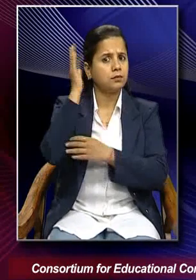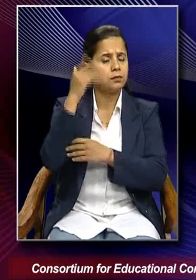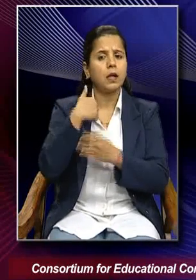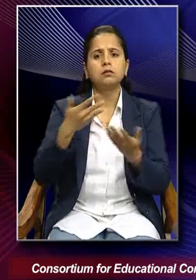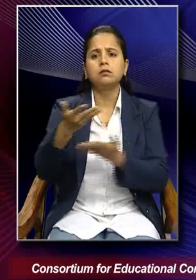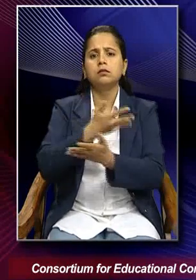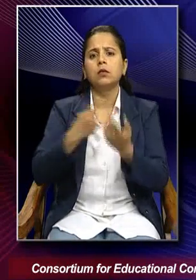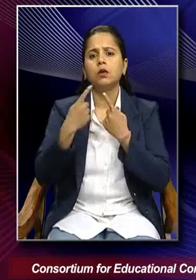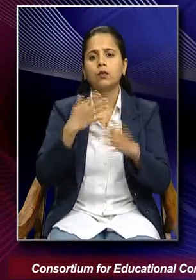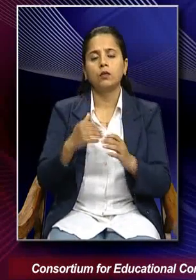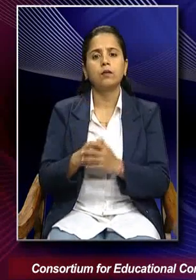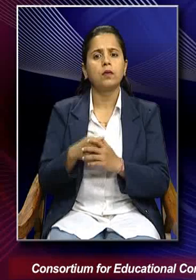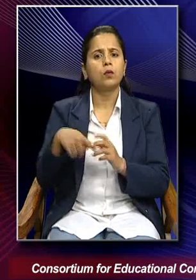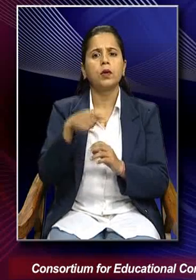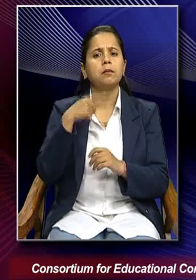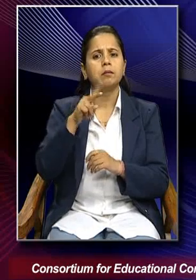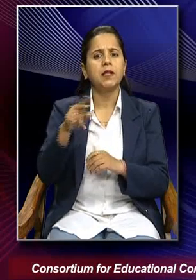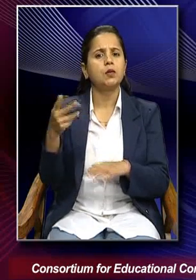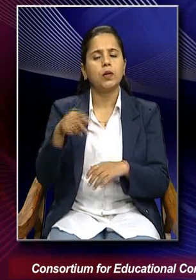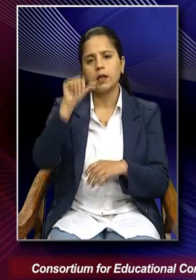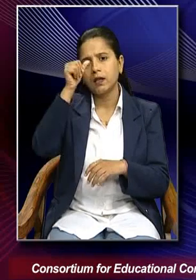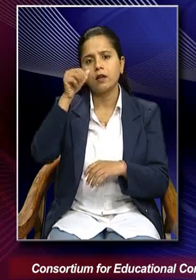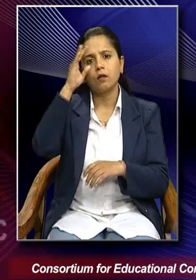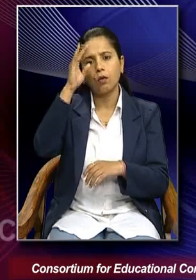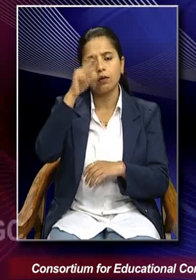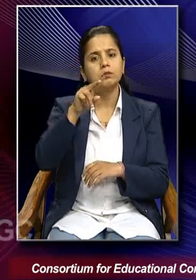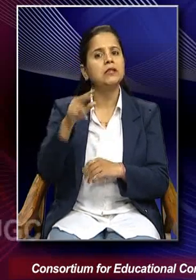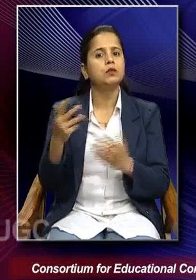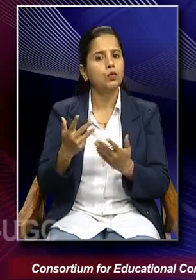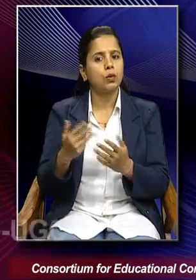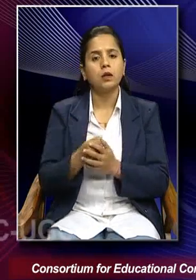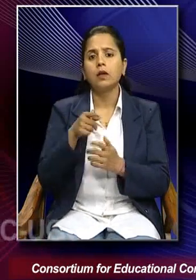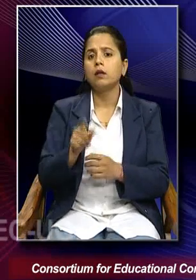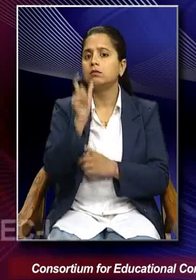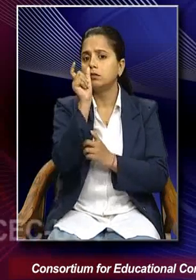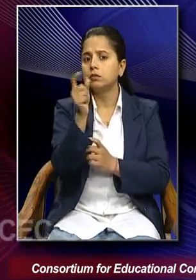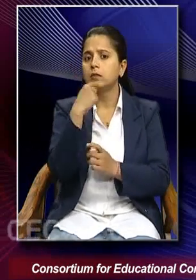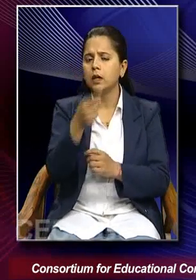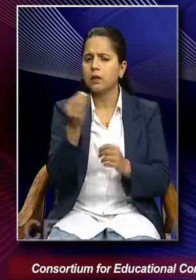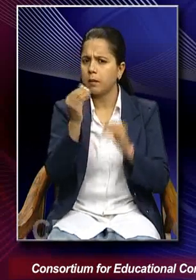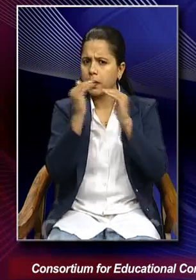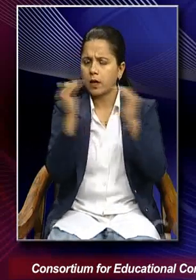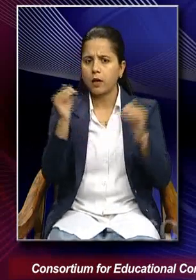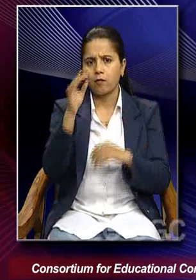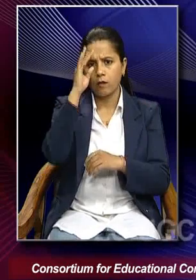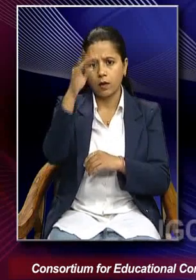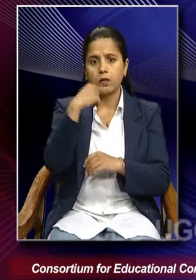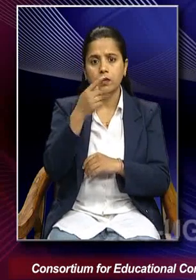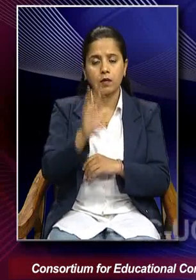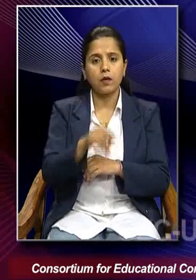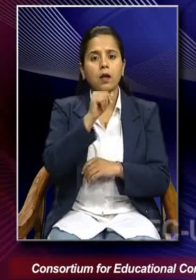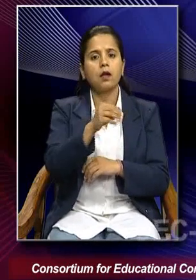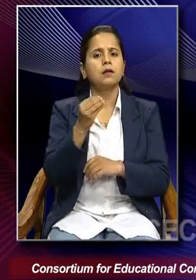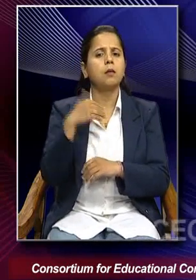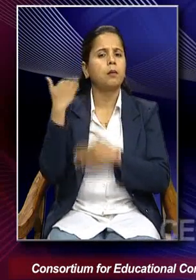discussed what do we mean by Indian philosophy, and the term that is equivalent to philosophy that is